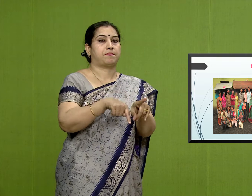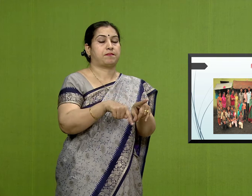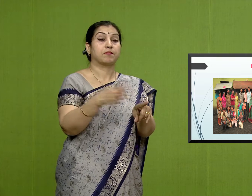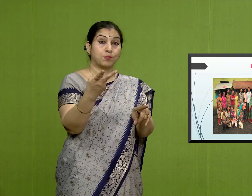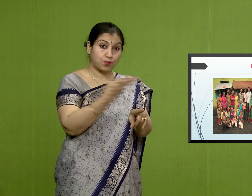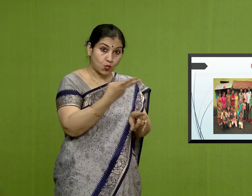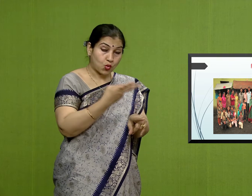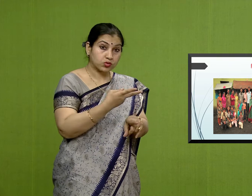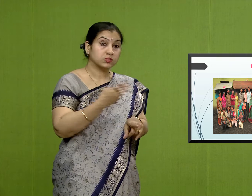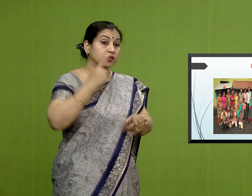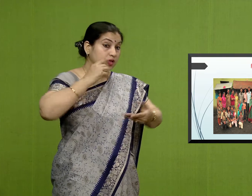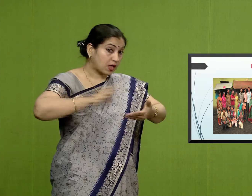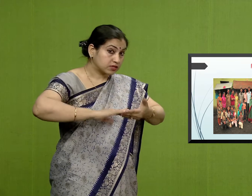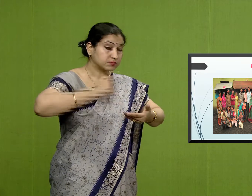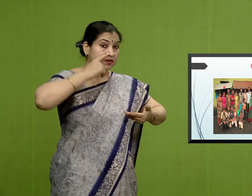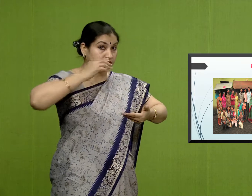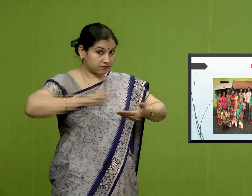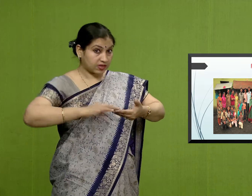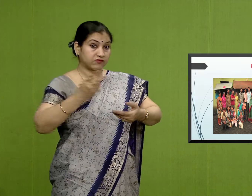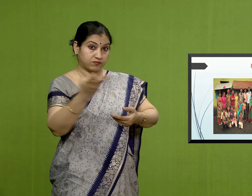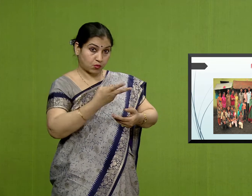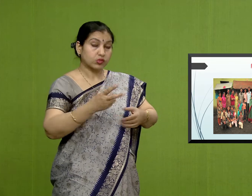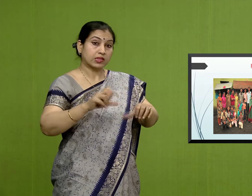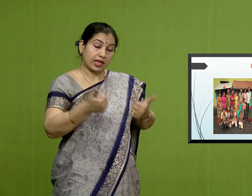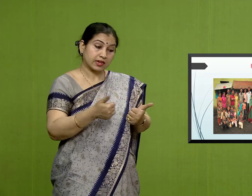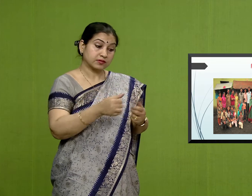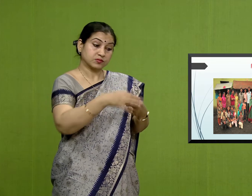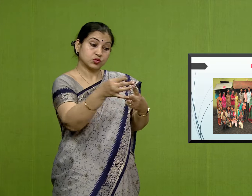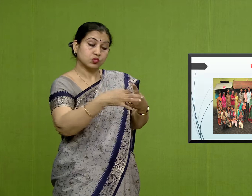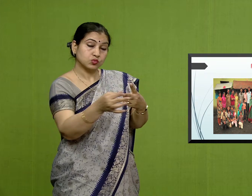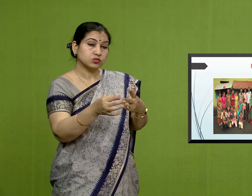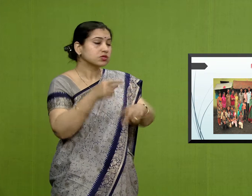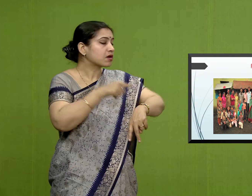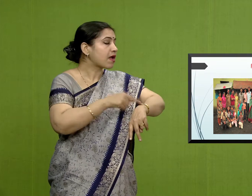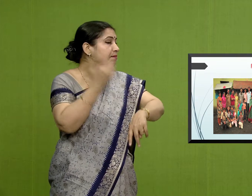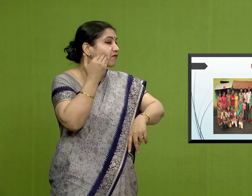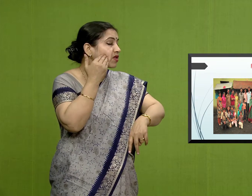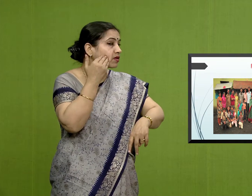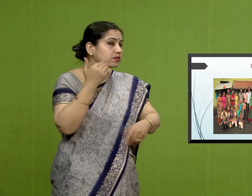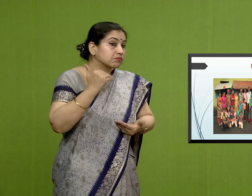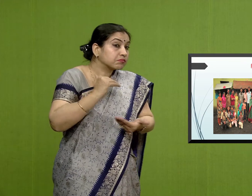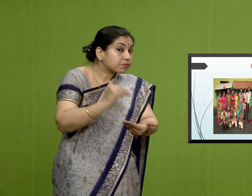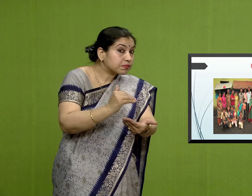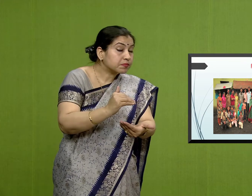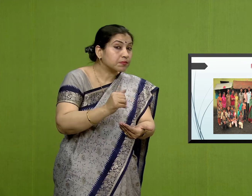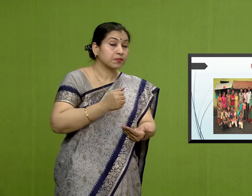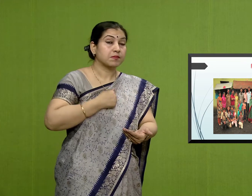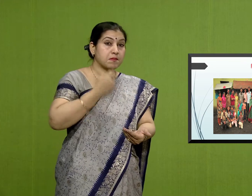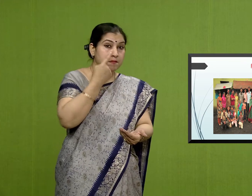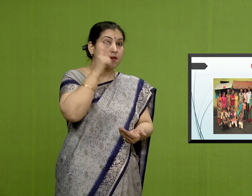both husband and wife can choose the suitable time to become parent